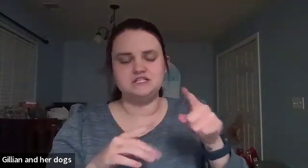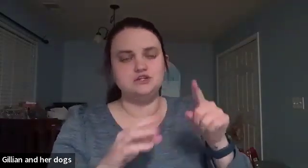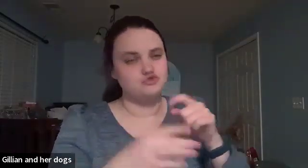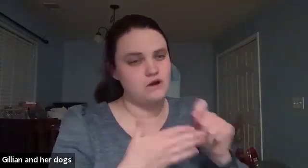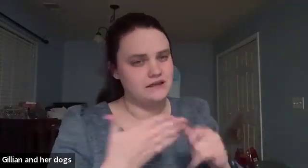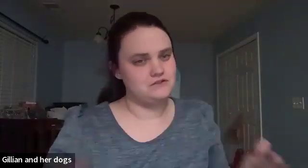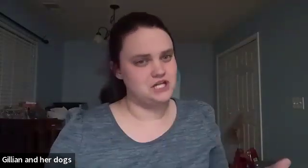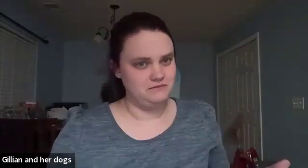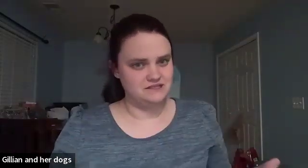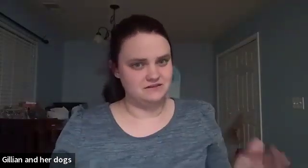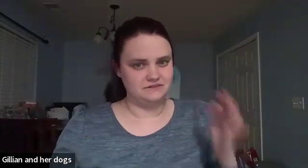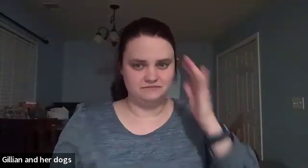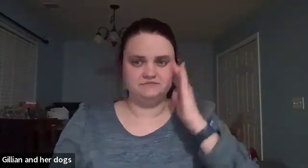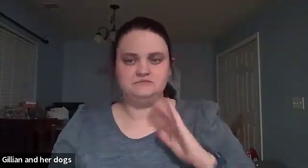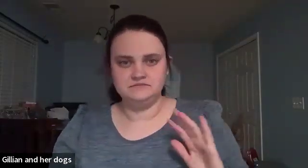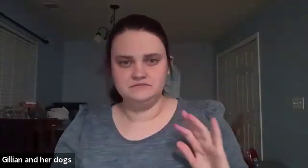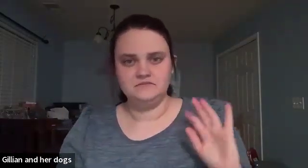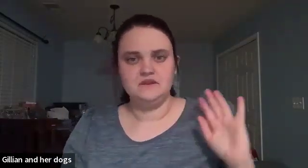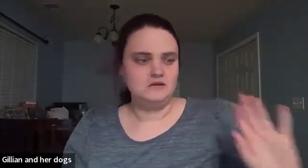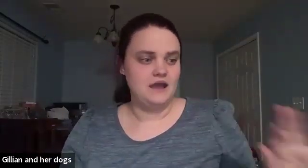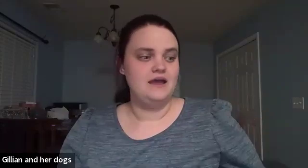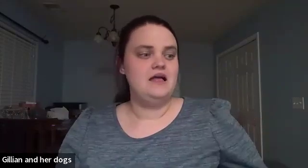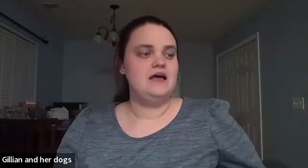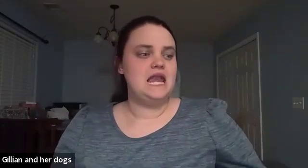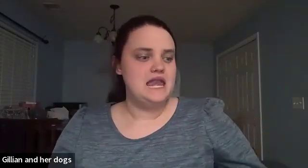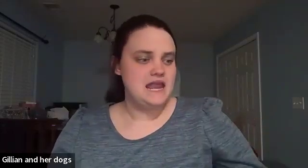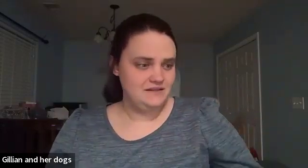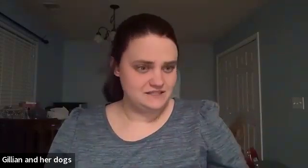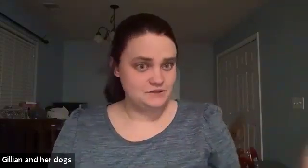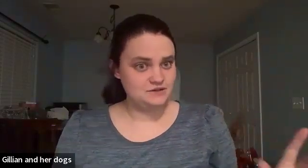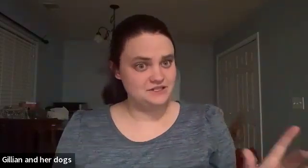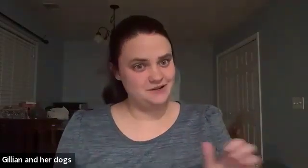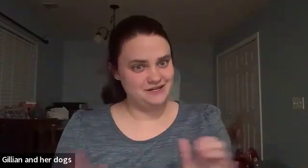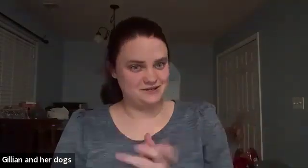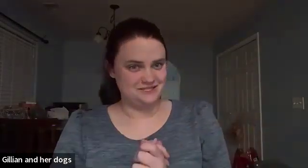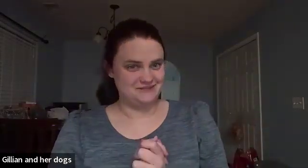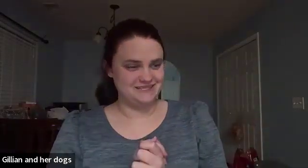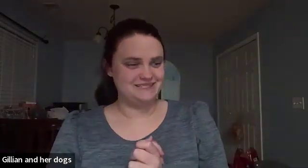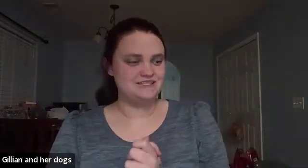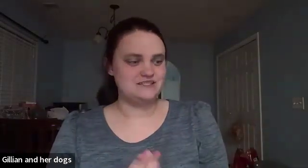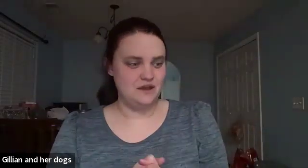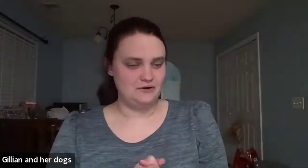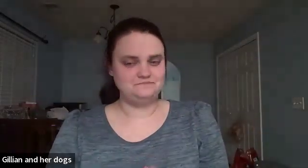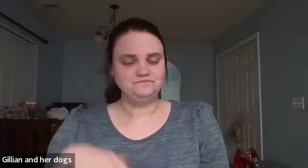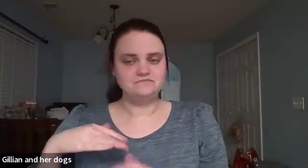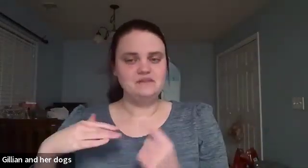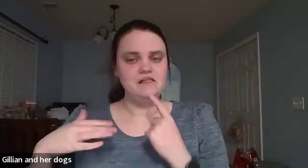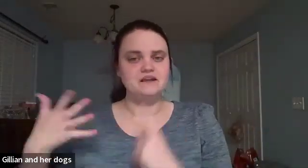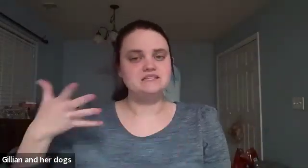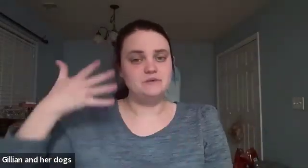just you drawing out the shape, basically. Okay, now let's go into our WH question words. So, like I said,